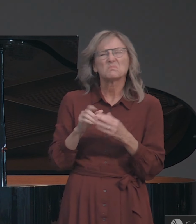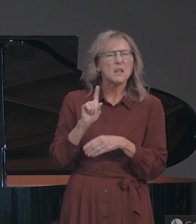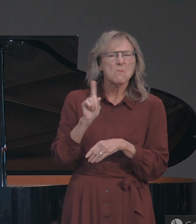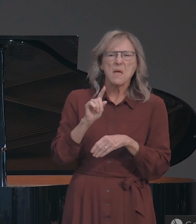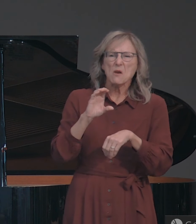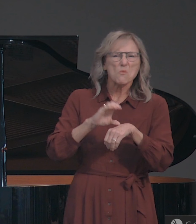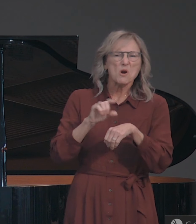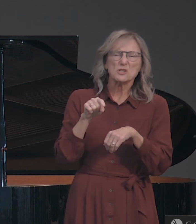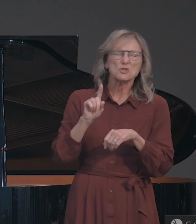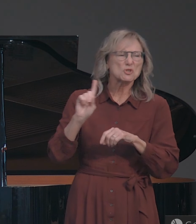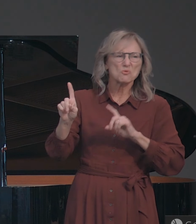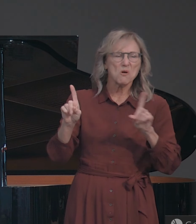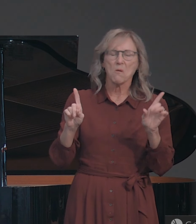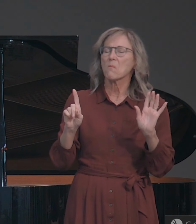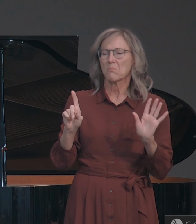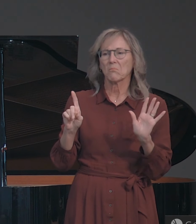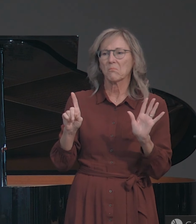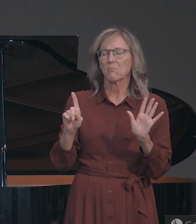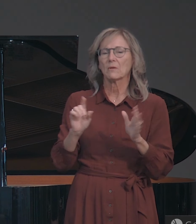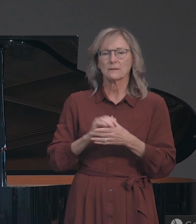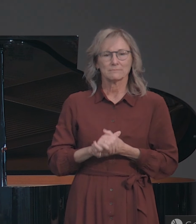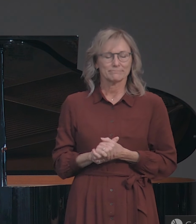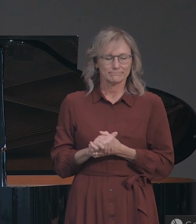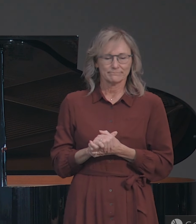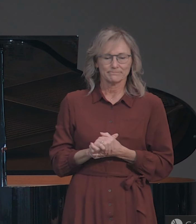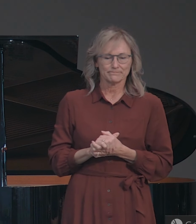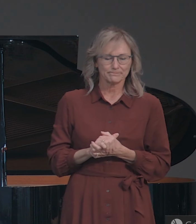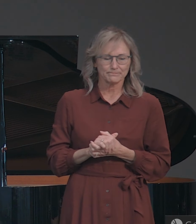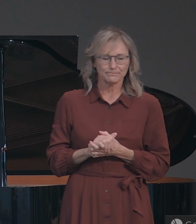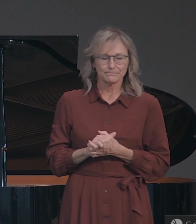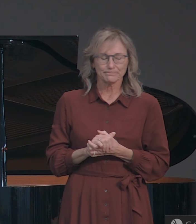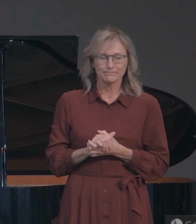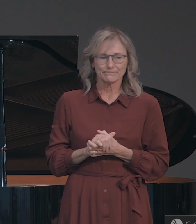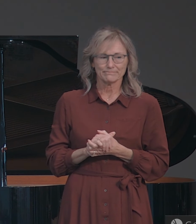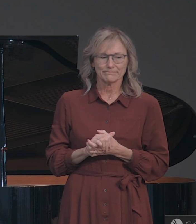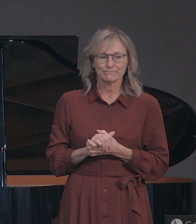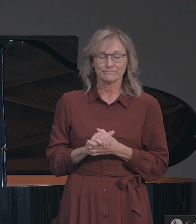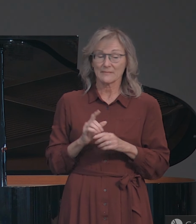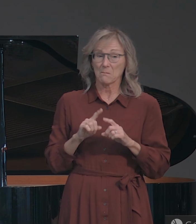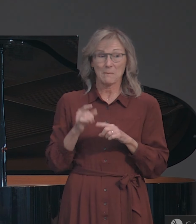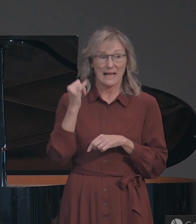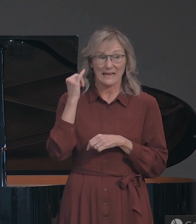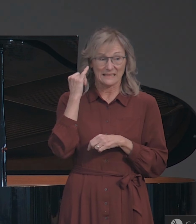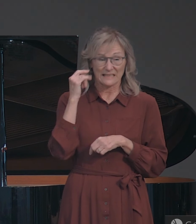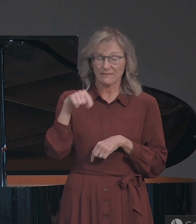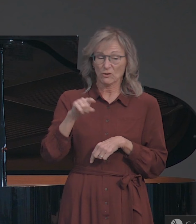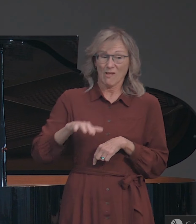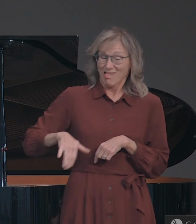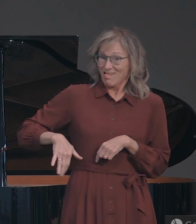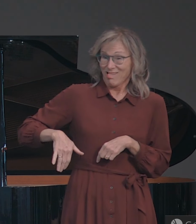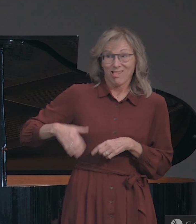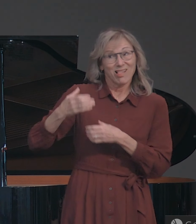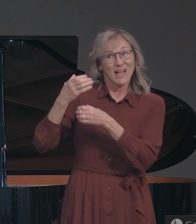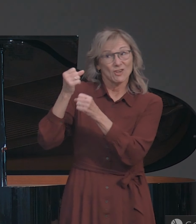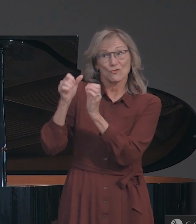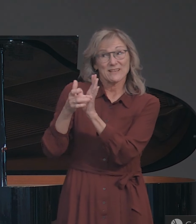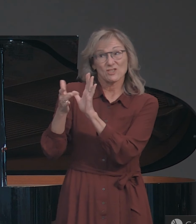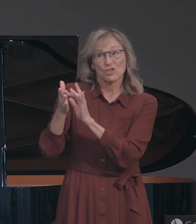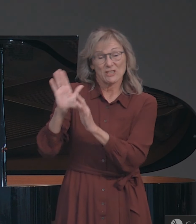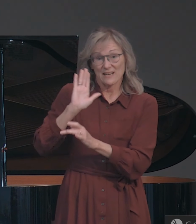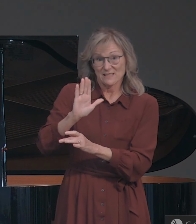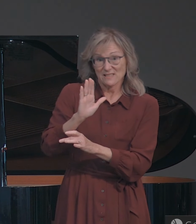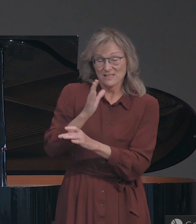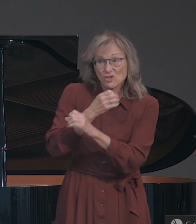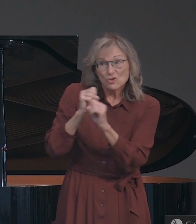church. The only exception for our celebration is those who have not put their faith and trust in Jesus Christ